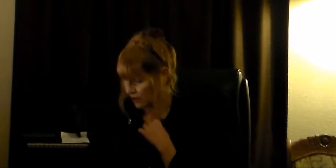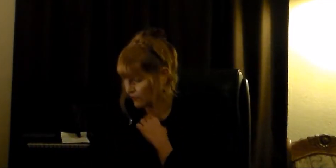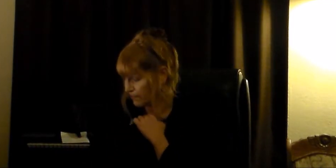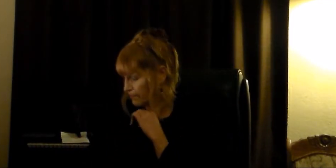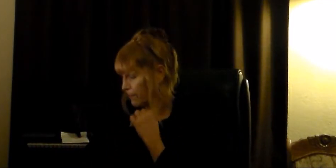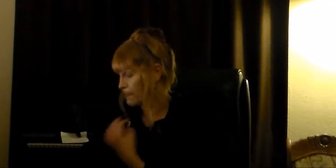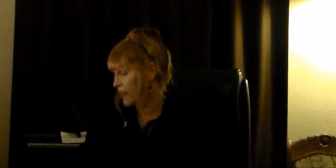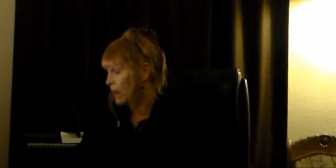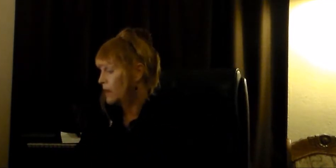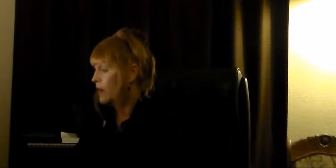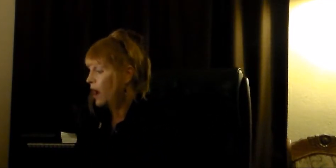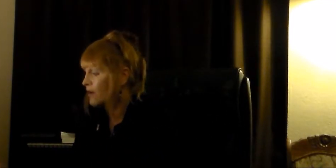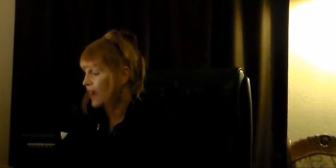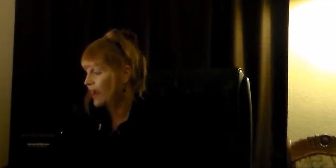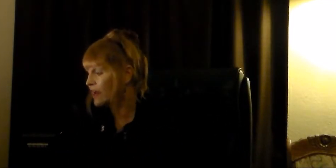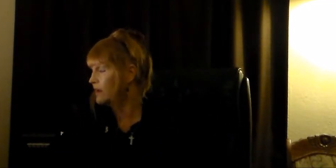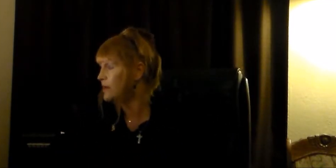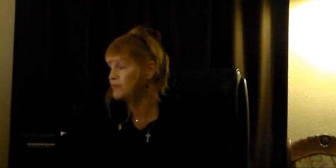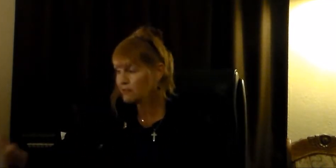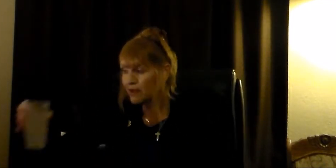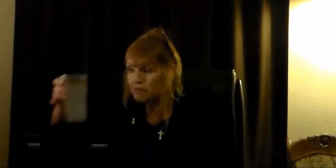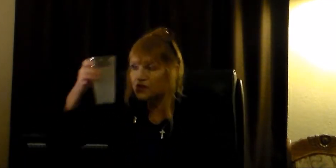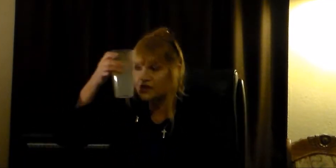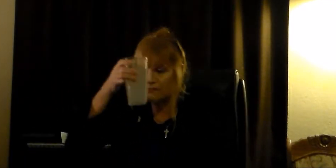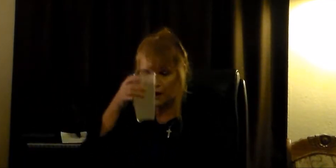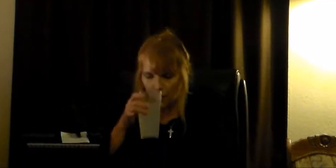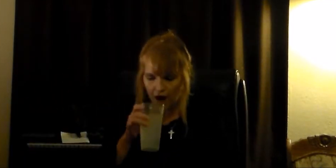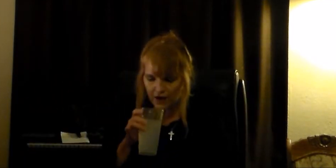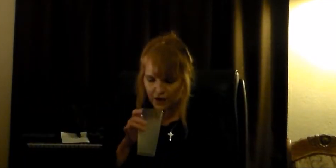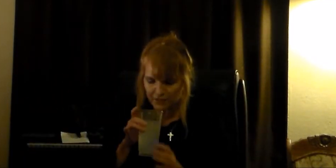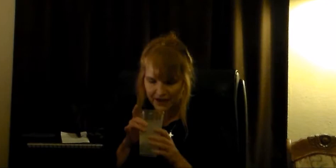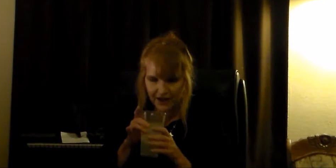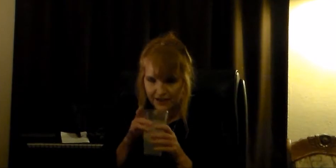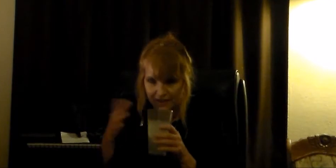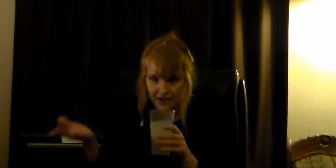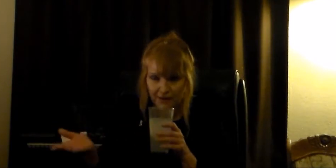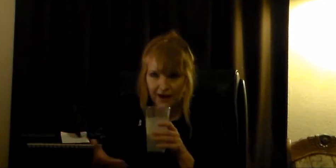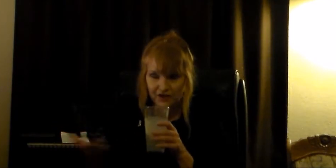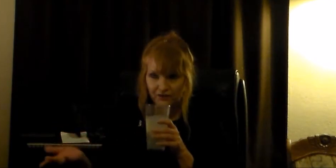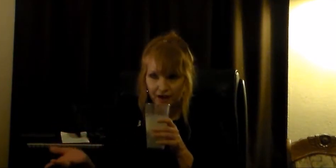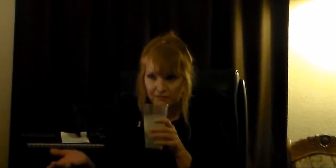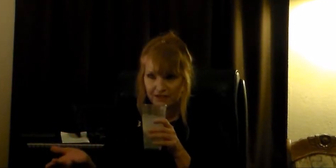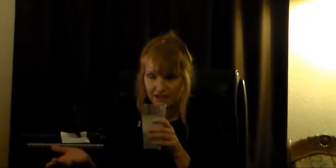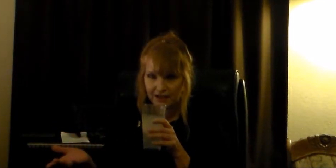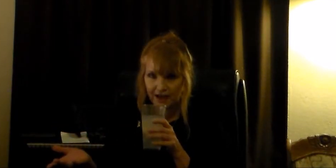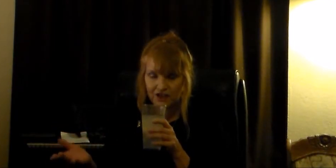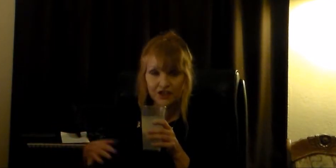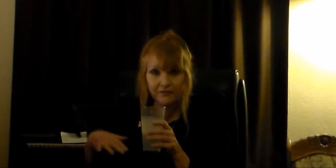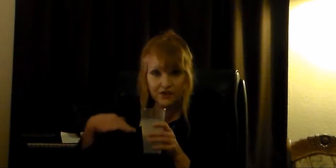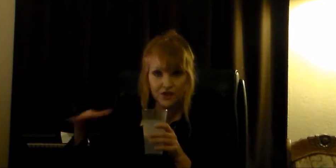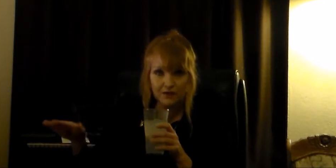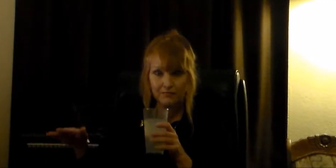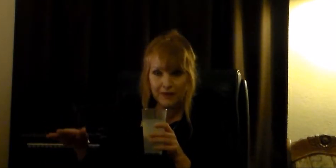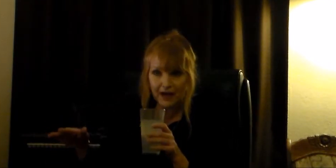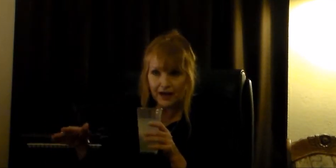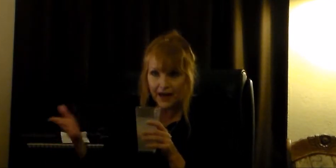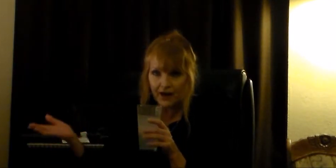on. Okay, I'm going to put some lemon juice in my water because I need my extra vitamins A. I just left the gym about an hour